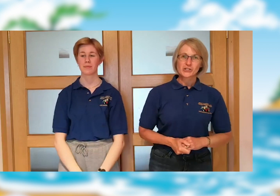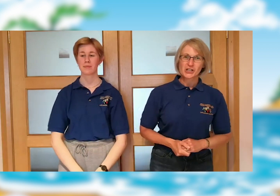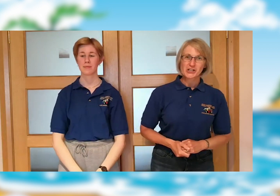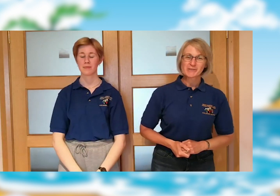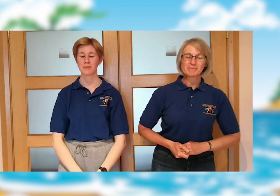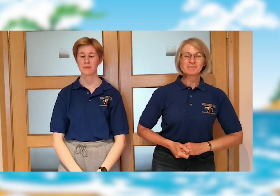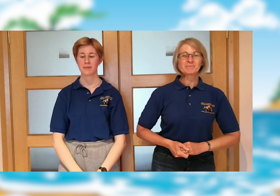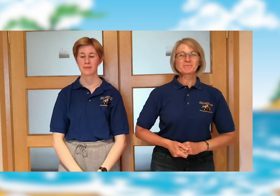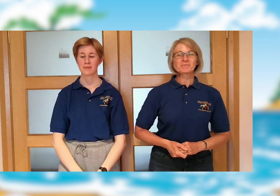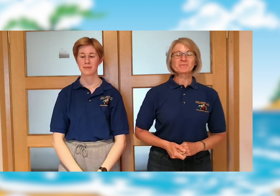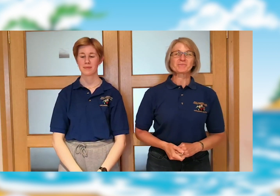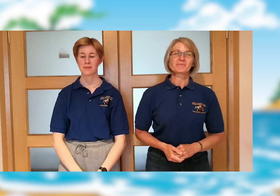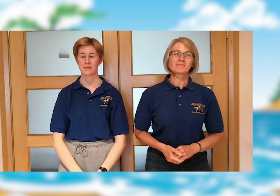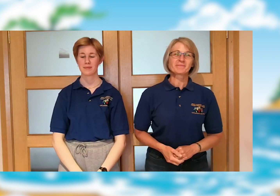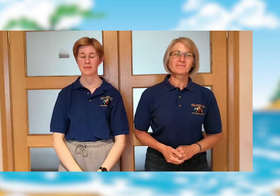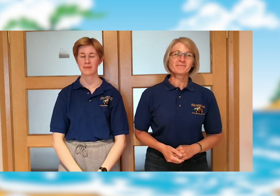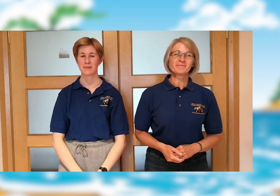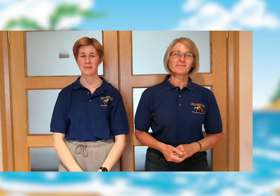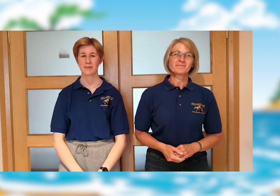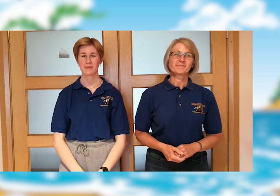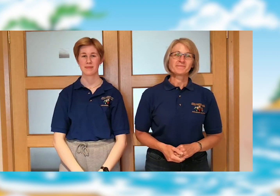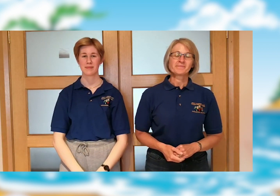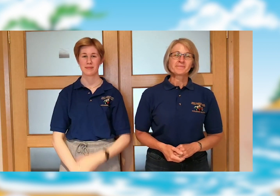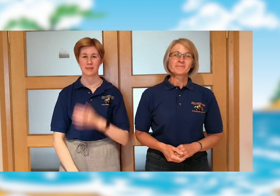Hey, your turn.